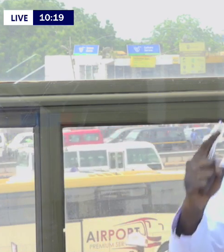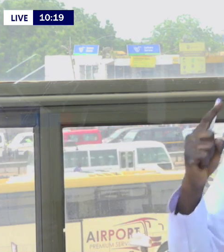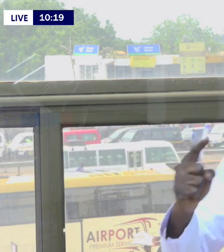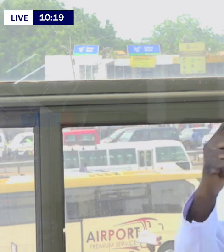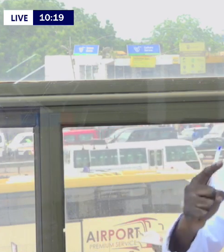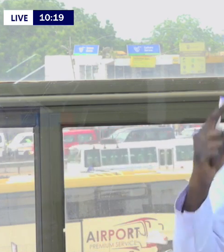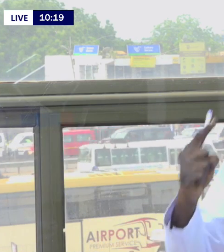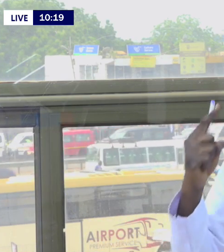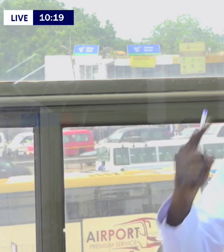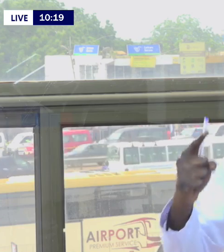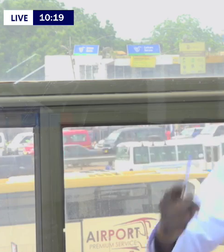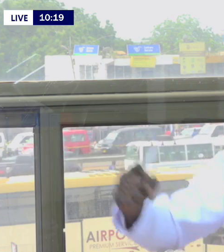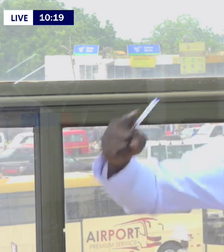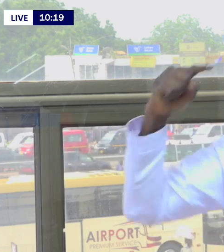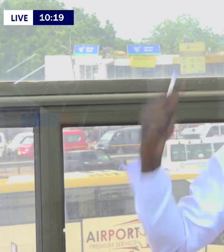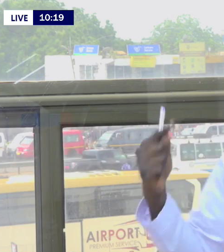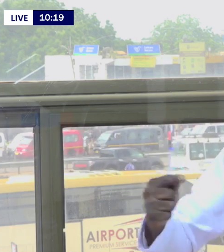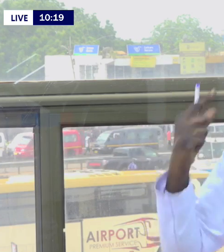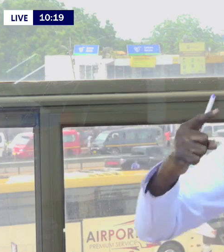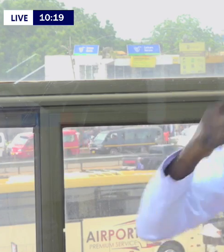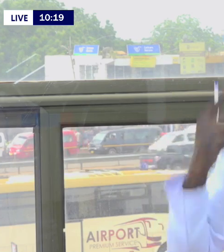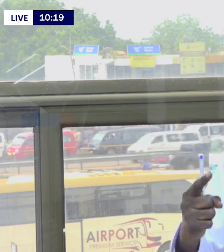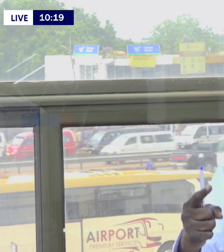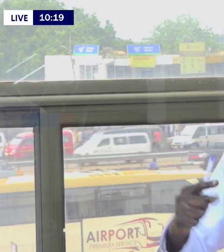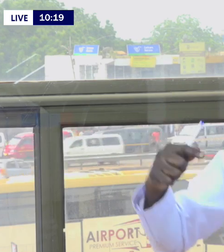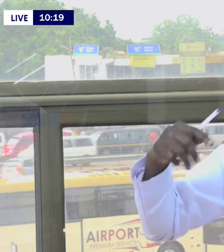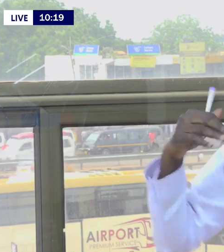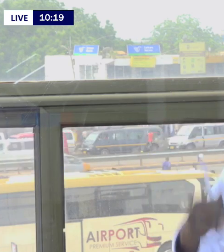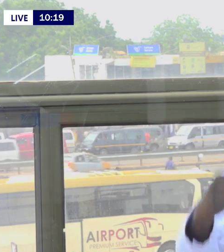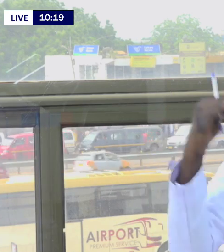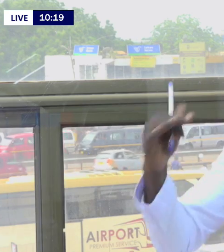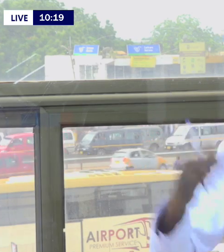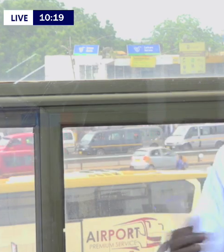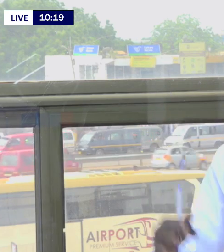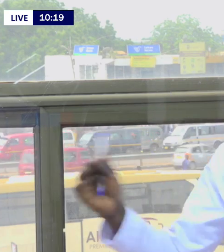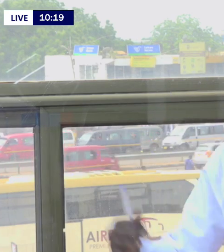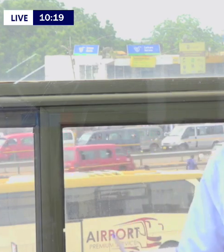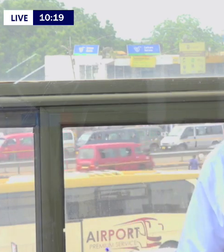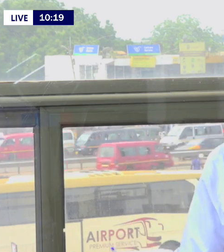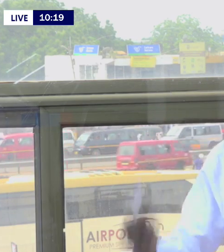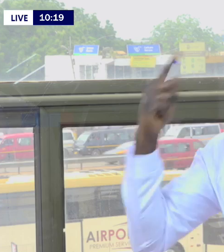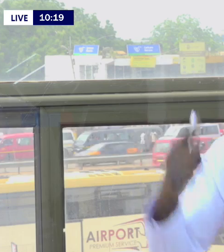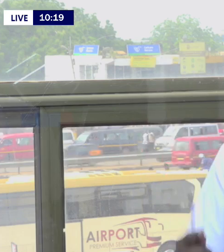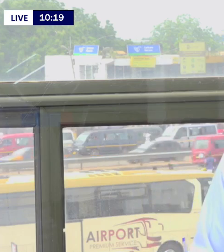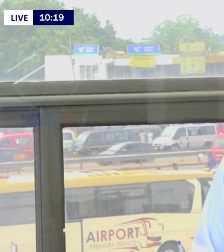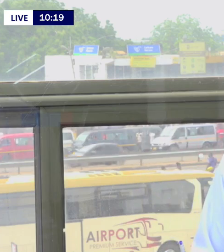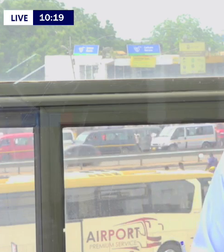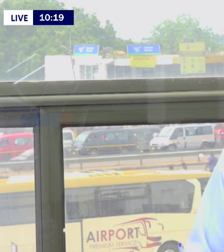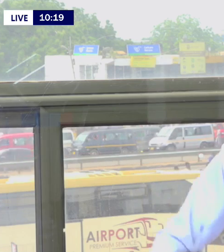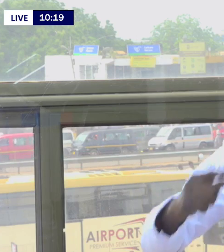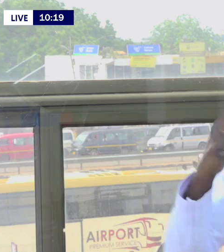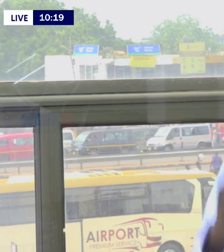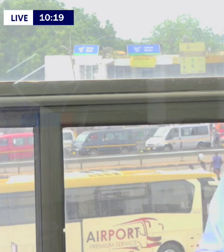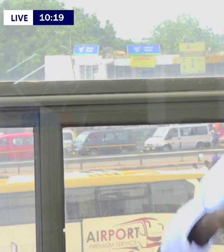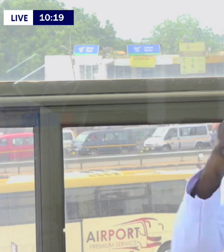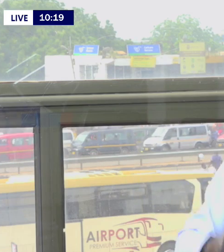ade ba ko ama aman aman anya problems kese pa Kenya hwan hwan fo ye ayati e ye election.